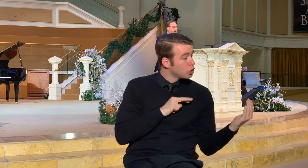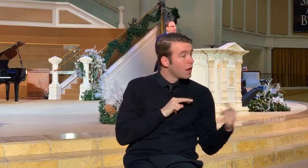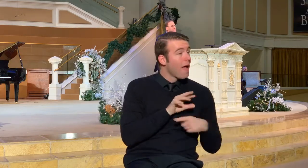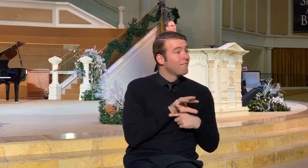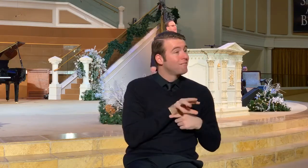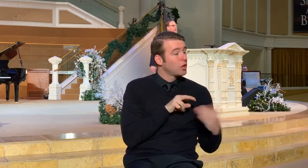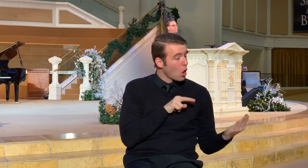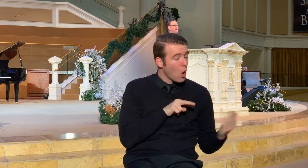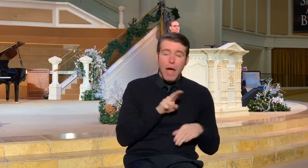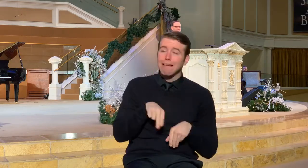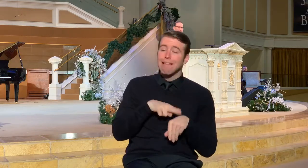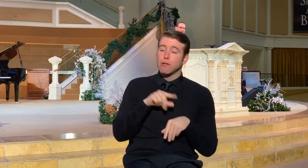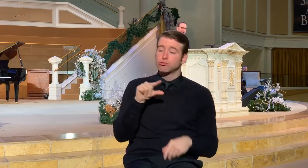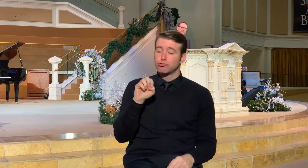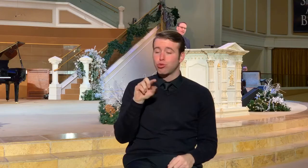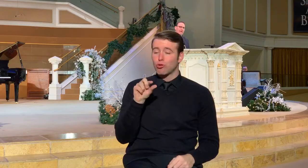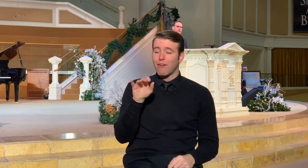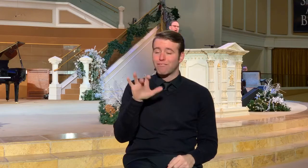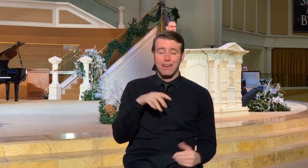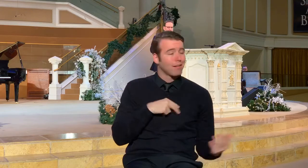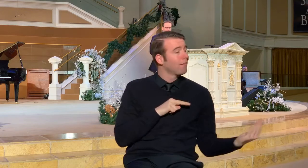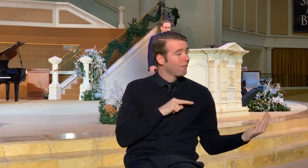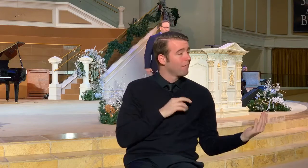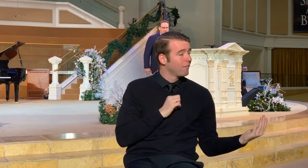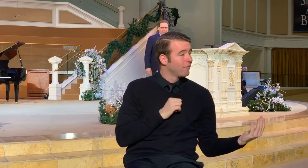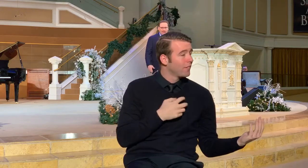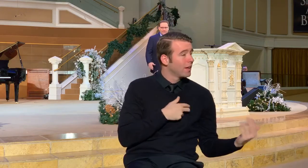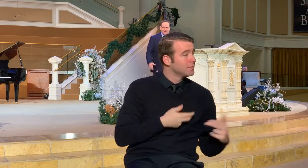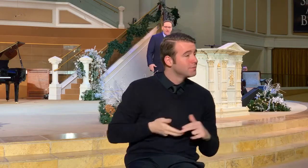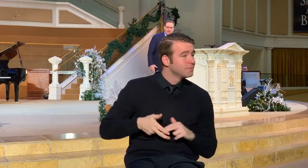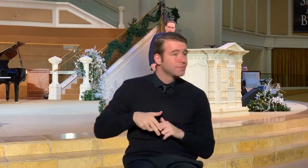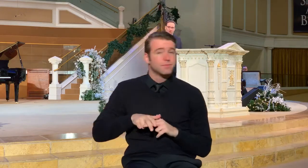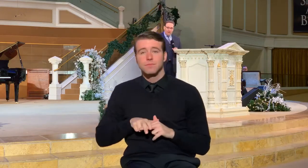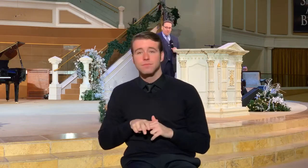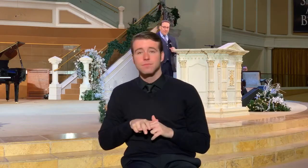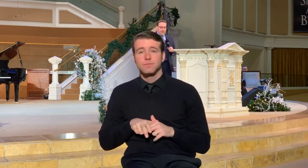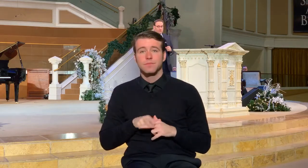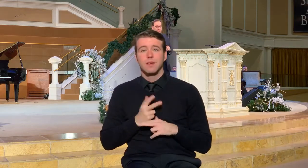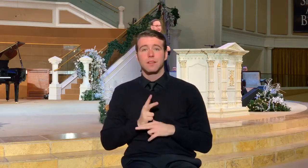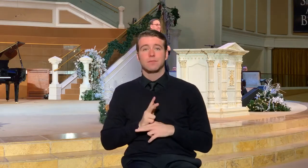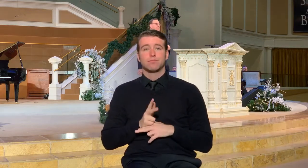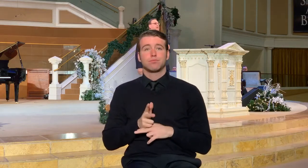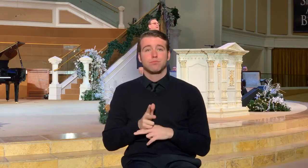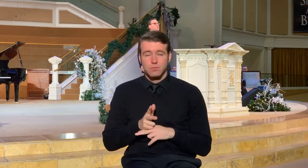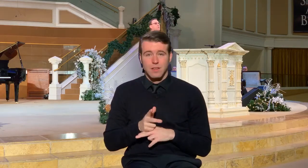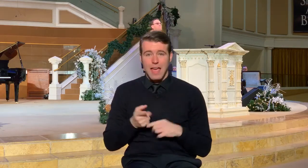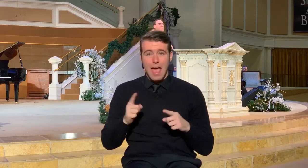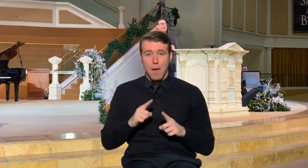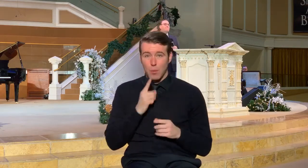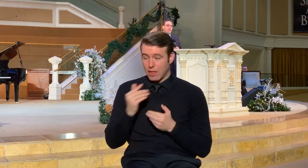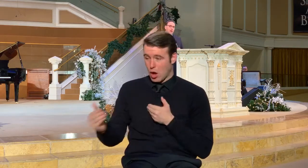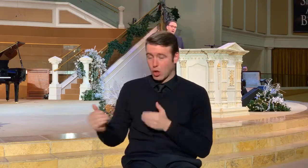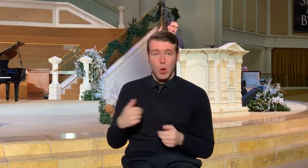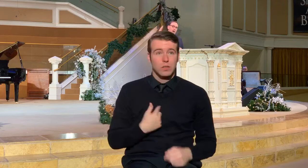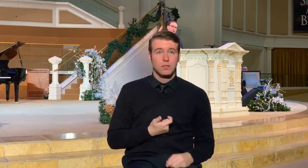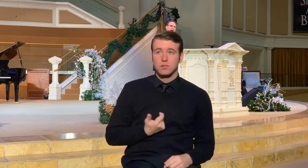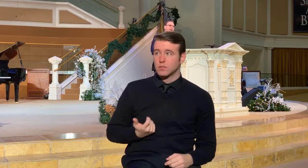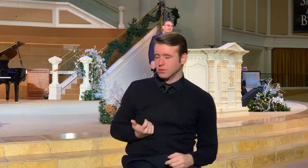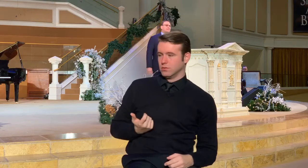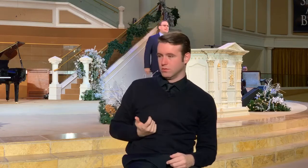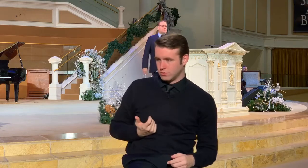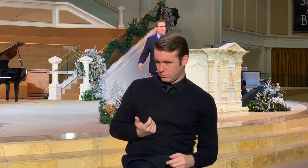National Geographic, but to sit in a vehicle as literally from here to that speaker would be